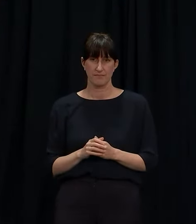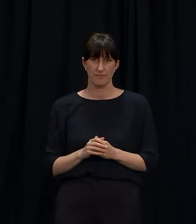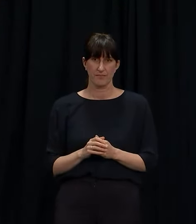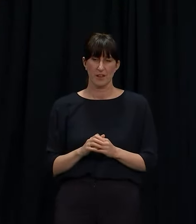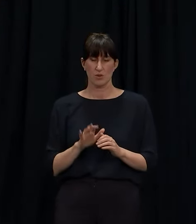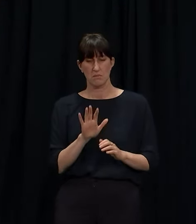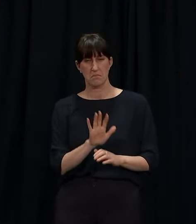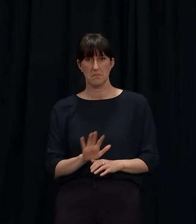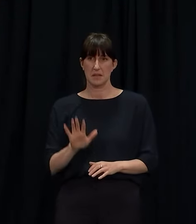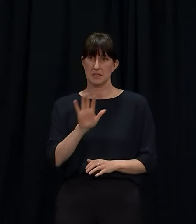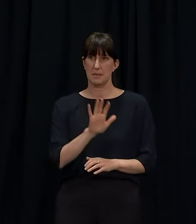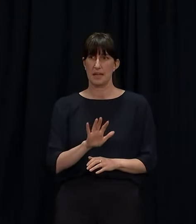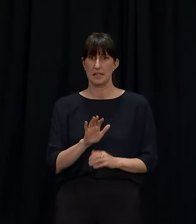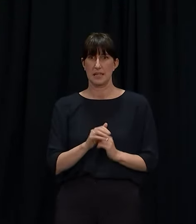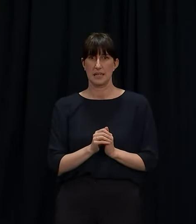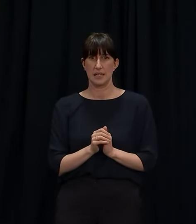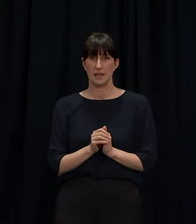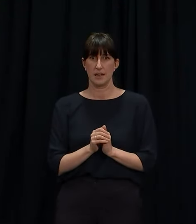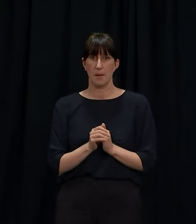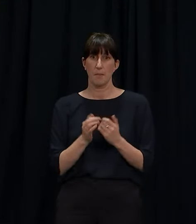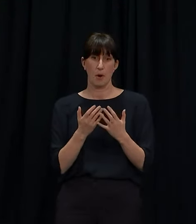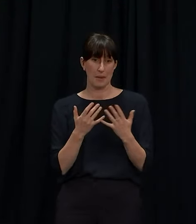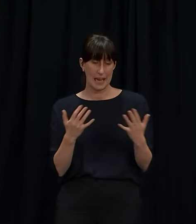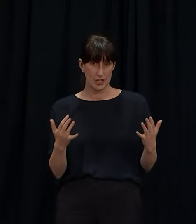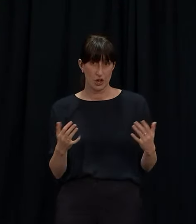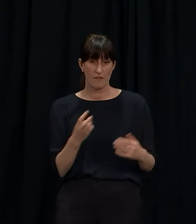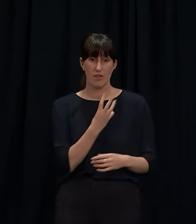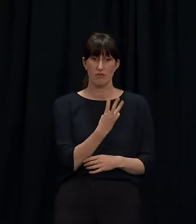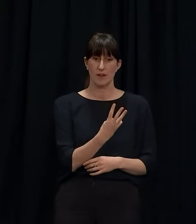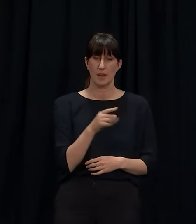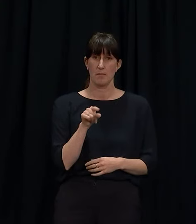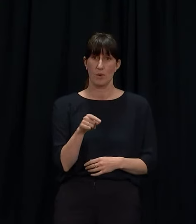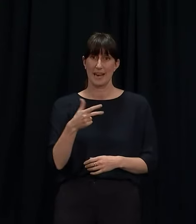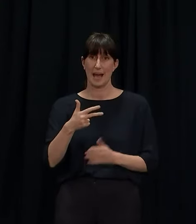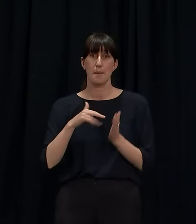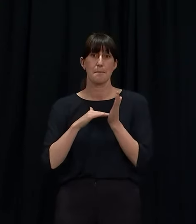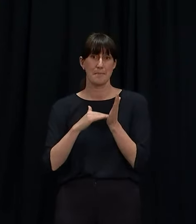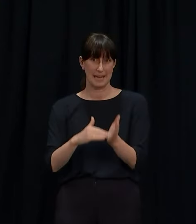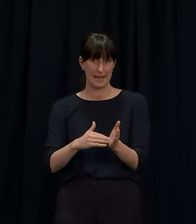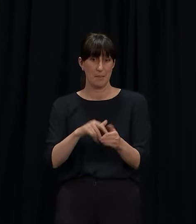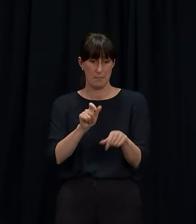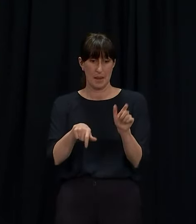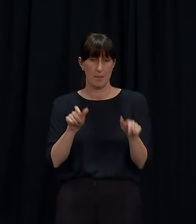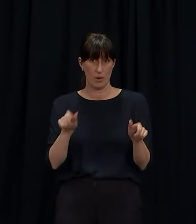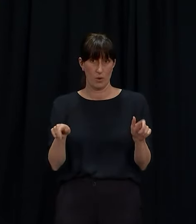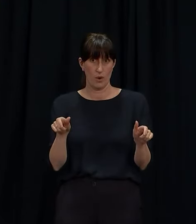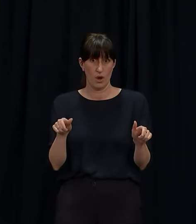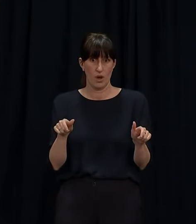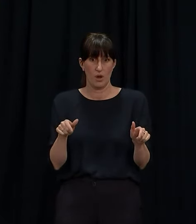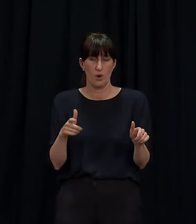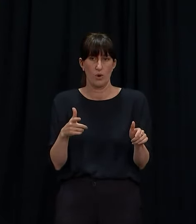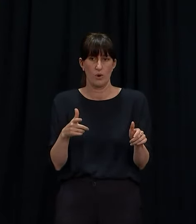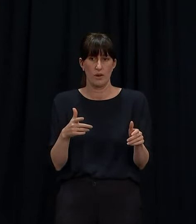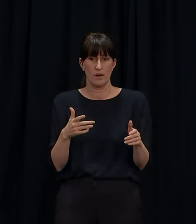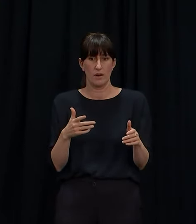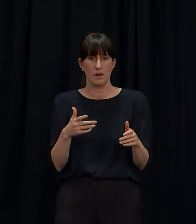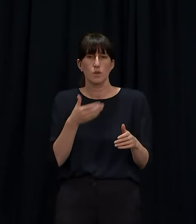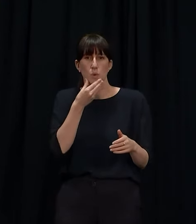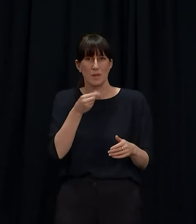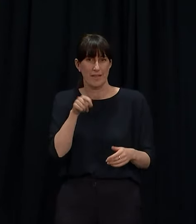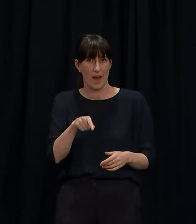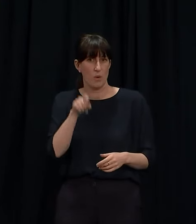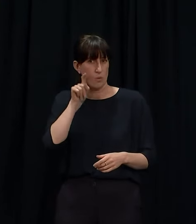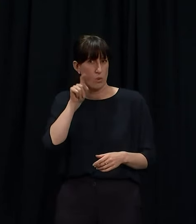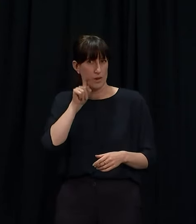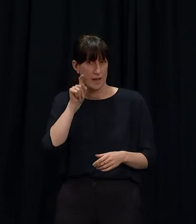an estimated population of 3.8 million people and more than 90% of New Zealanders